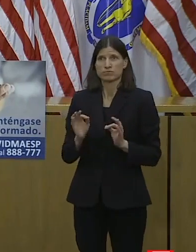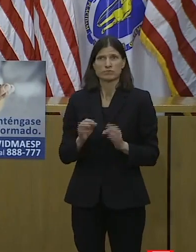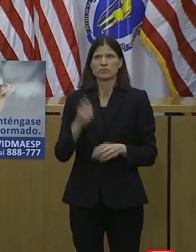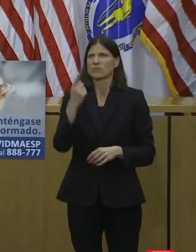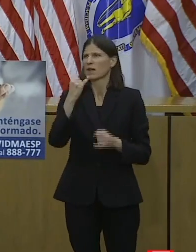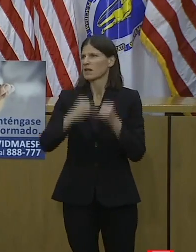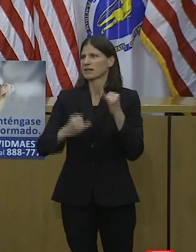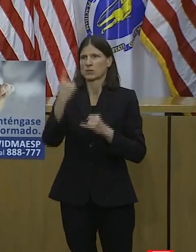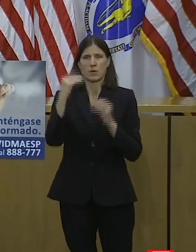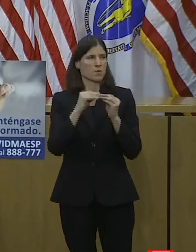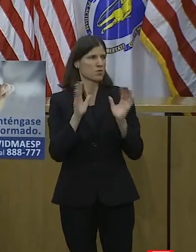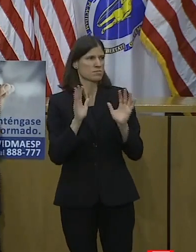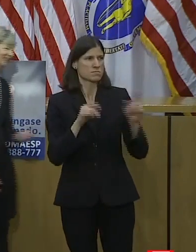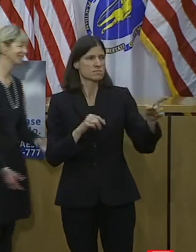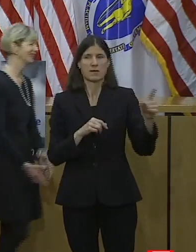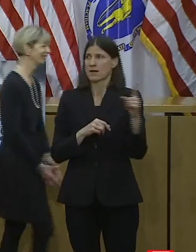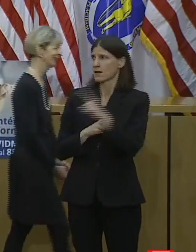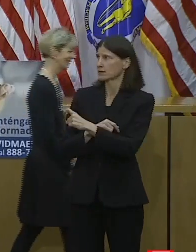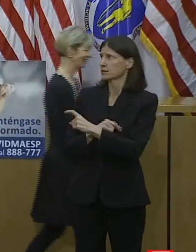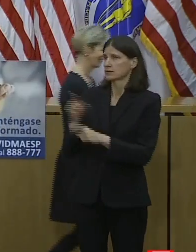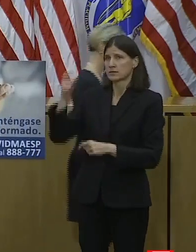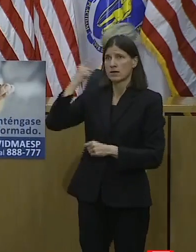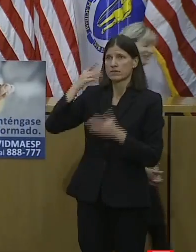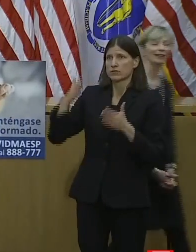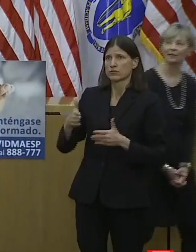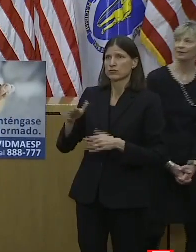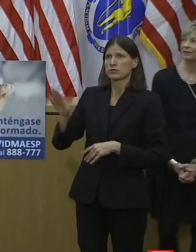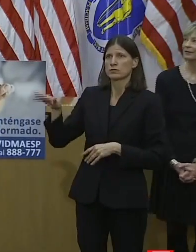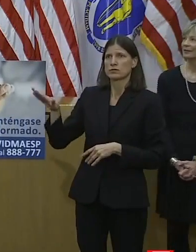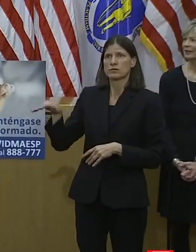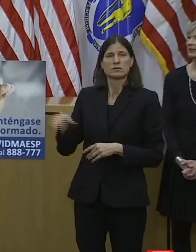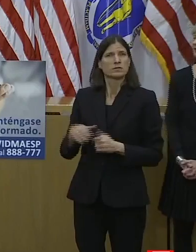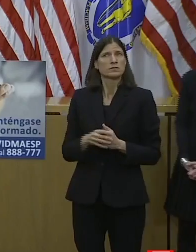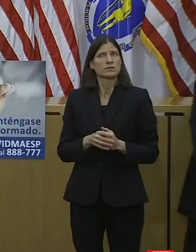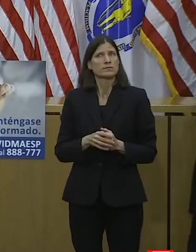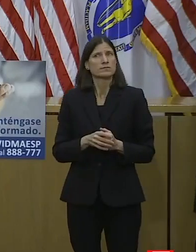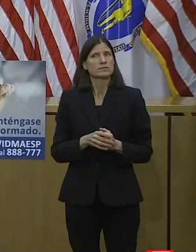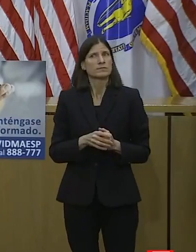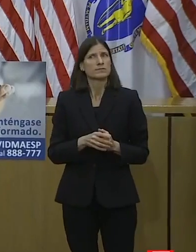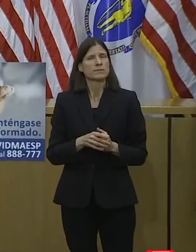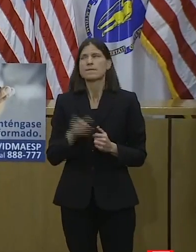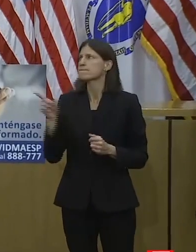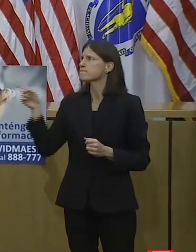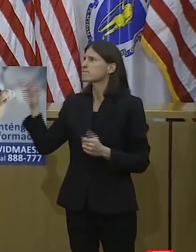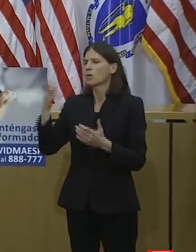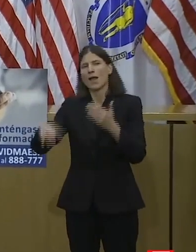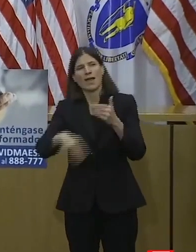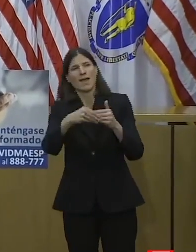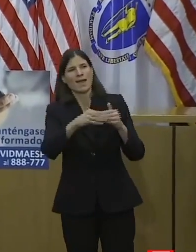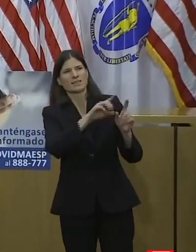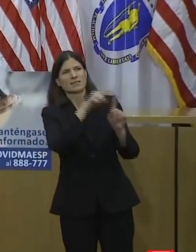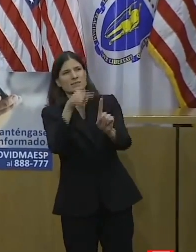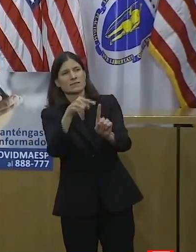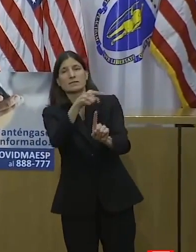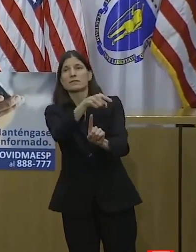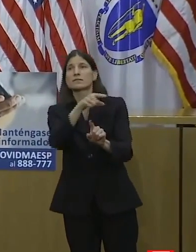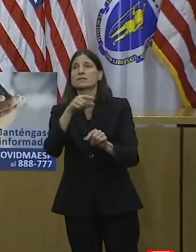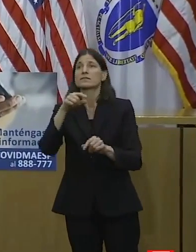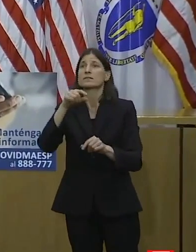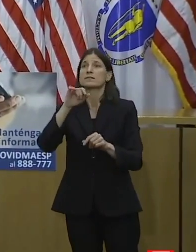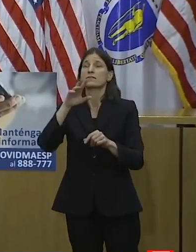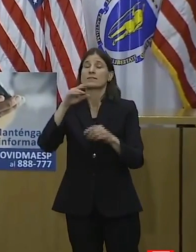Can I add one more point to your comment, your question about the Medicaid funding? The other thing that happened was the feds changed the